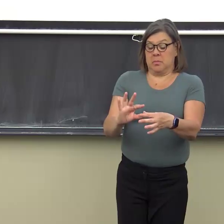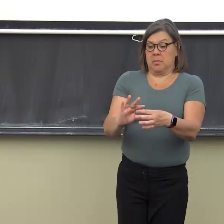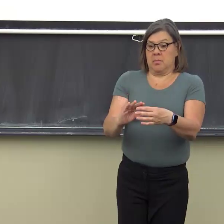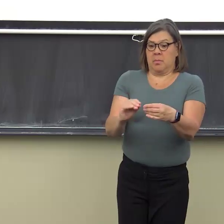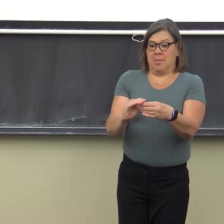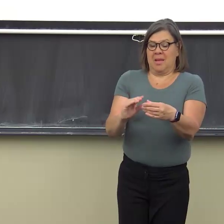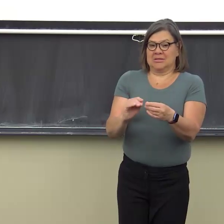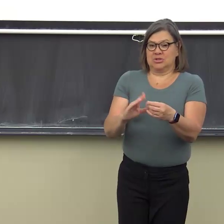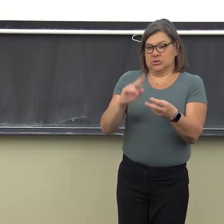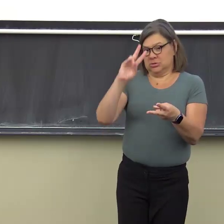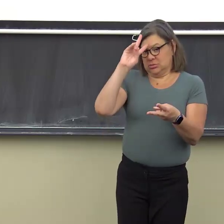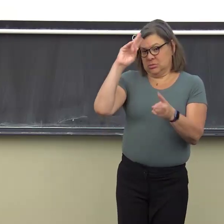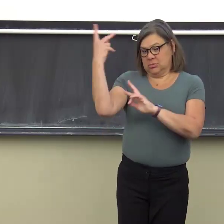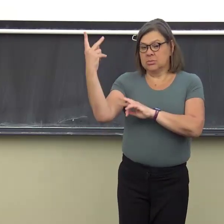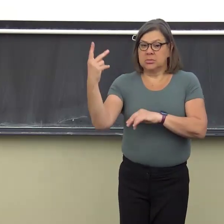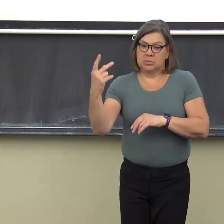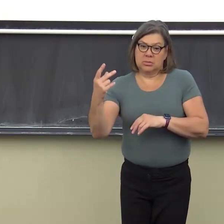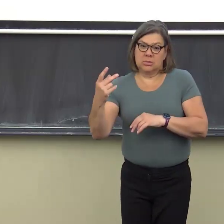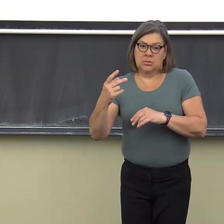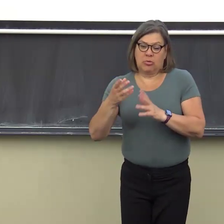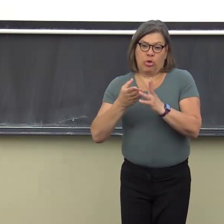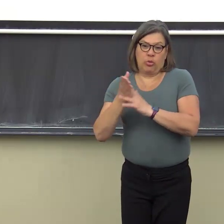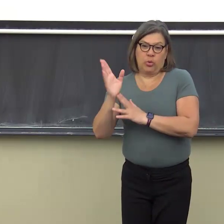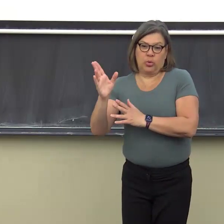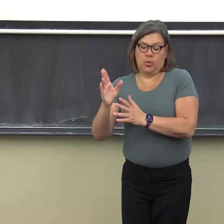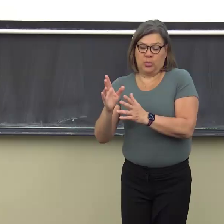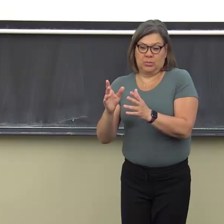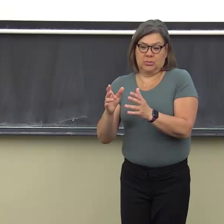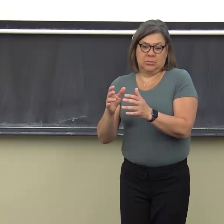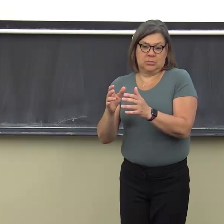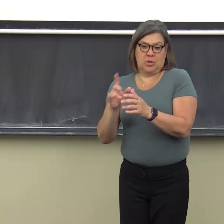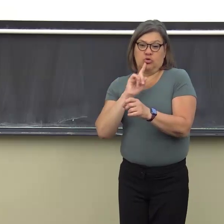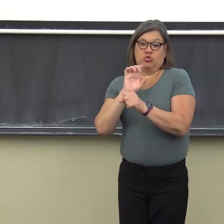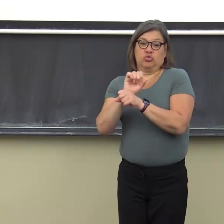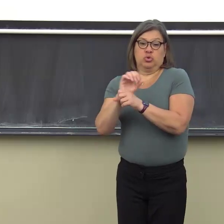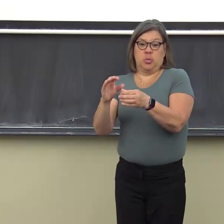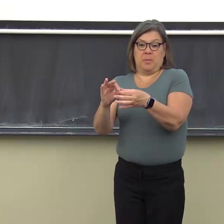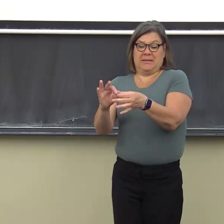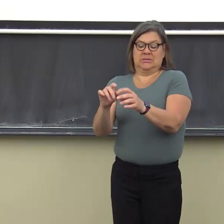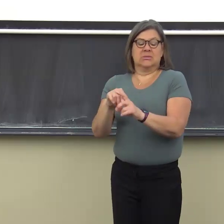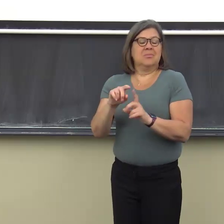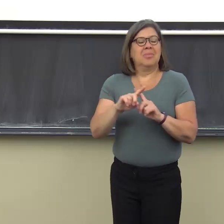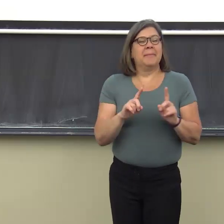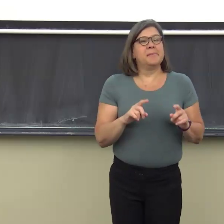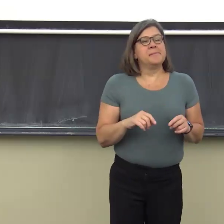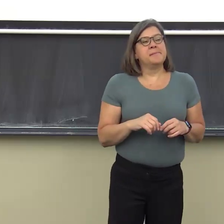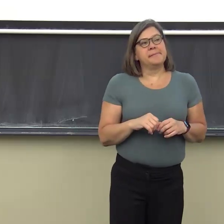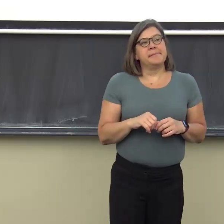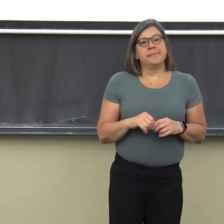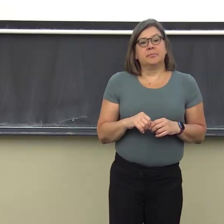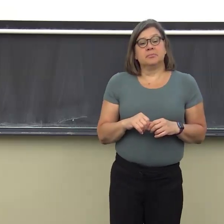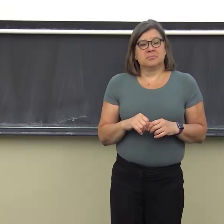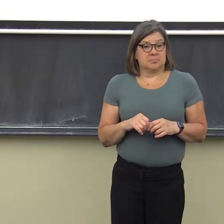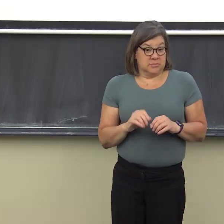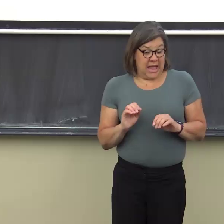be misunderstood through text and stuff. But also, like, can we put anything in a